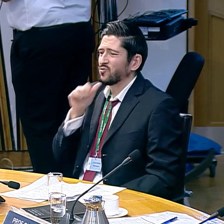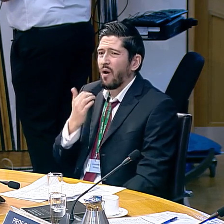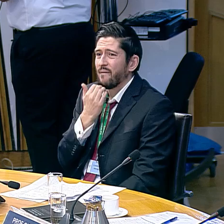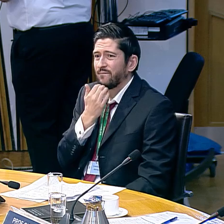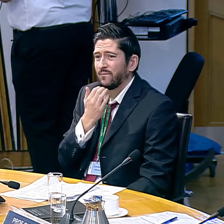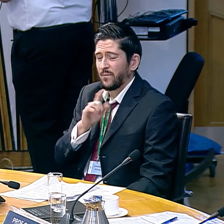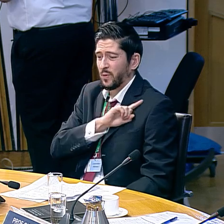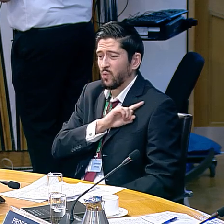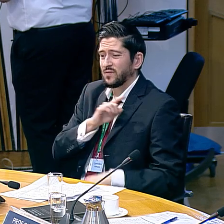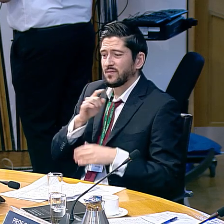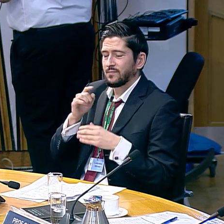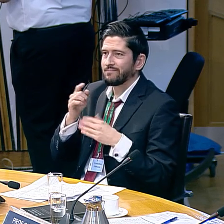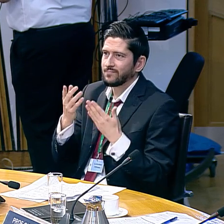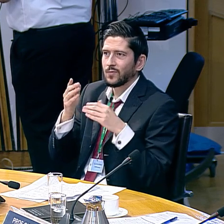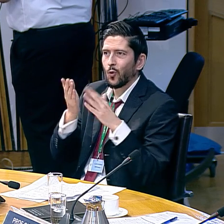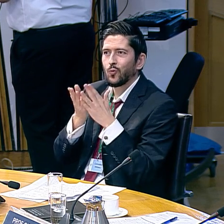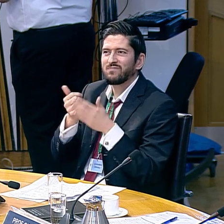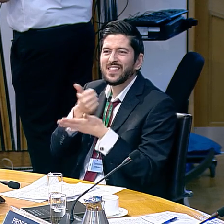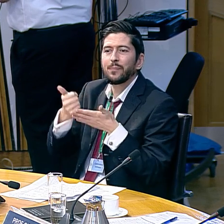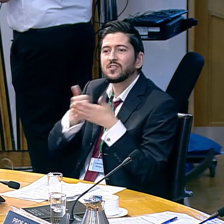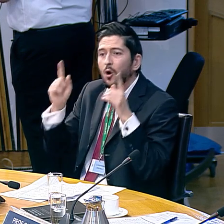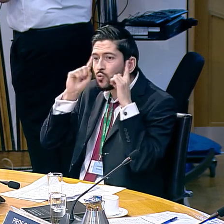But I really feel that that's not sufficient.